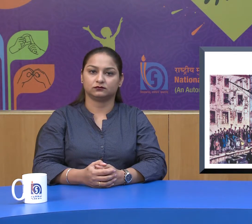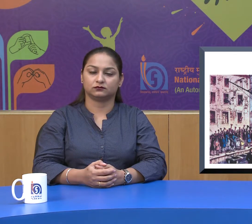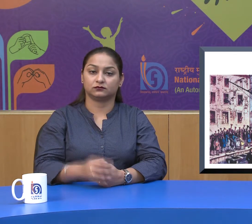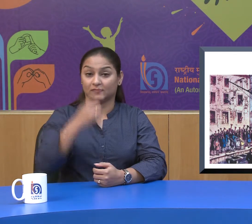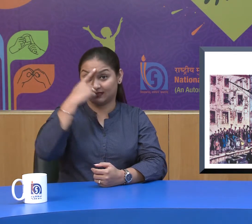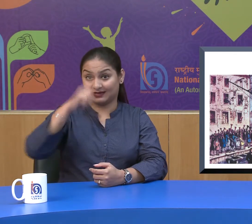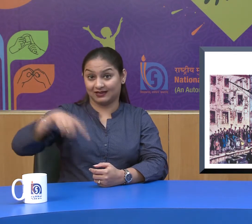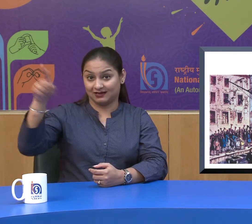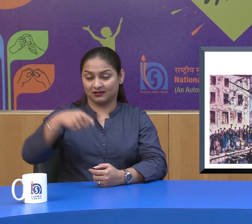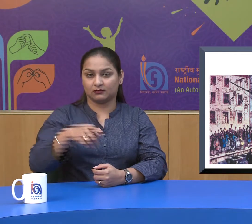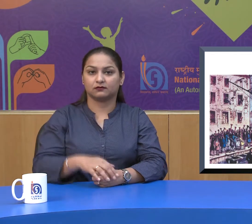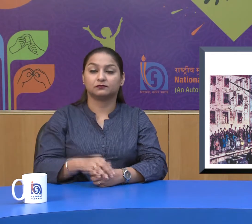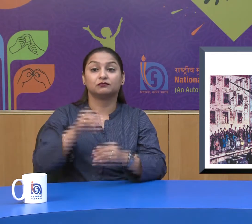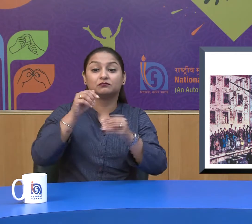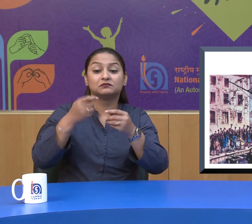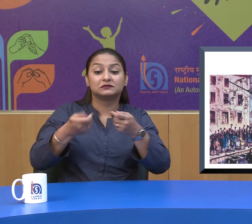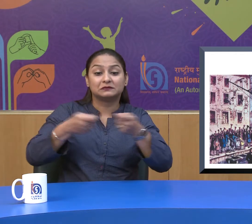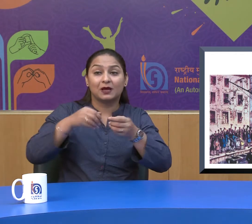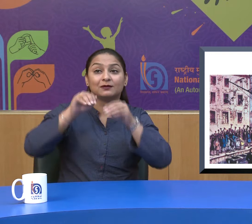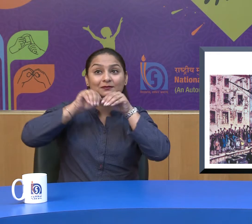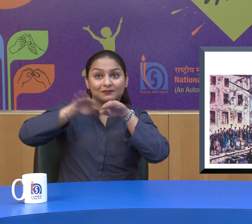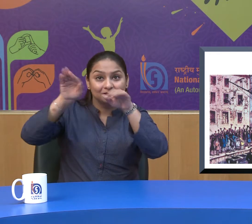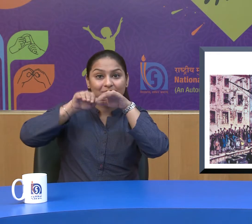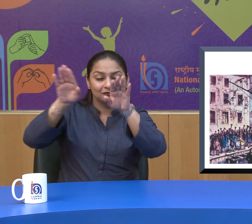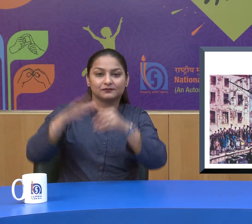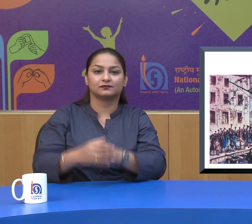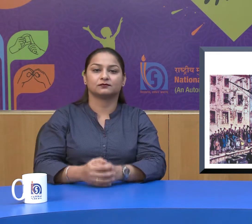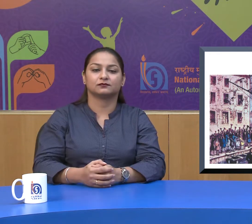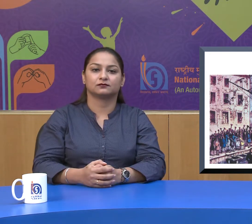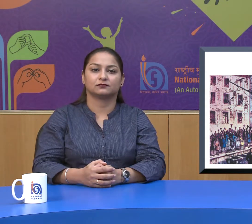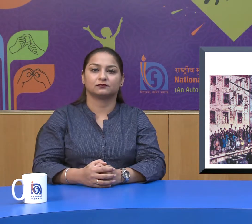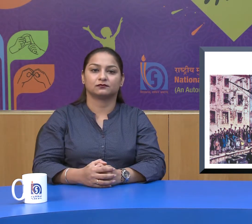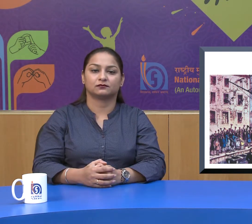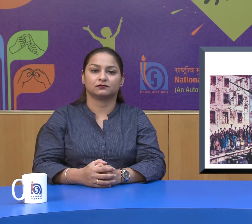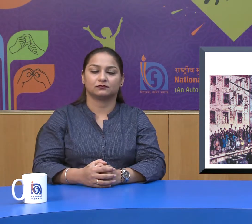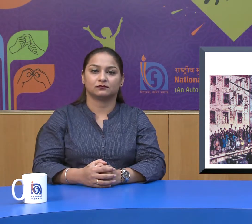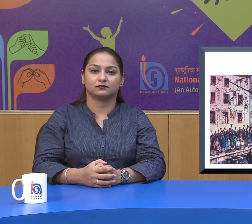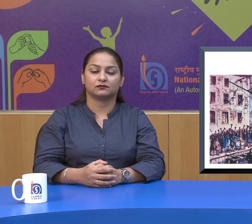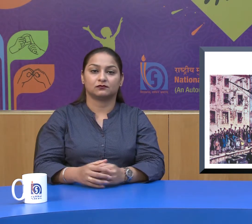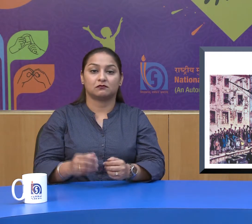India imported pearls, raw silk,